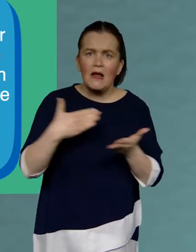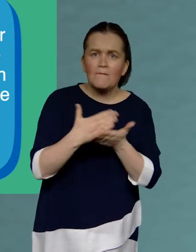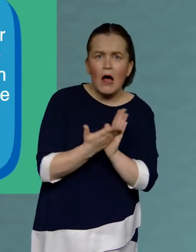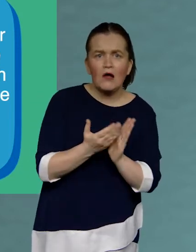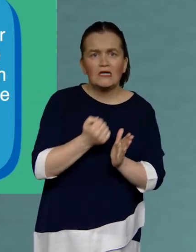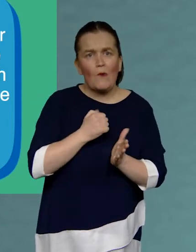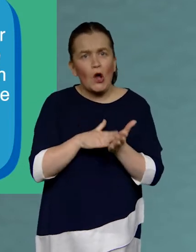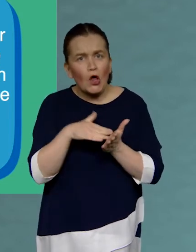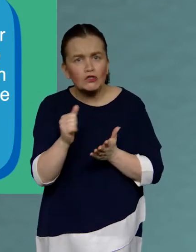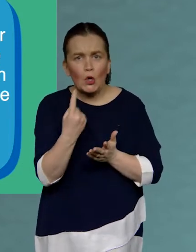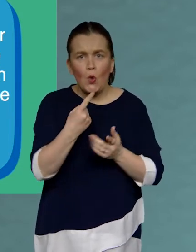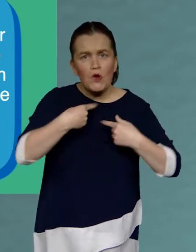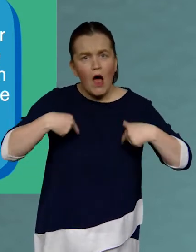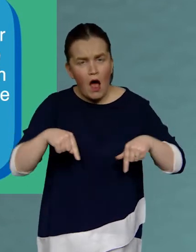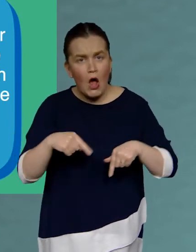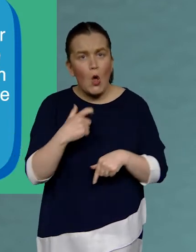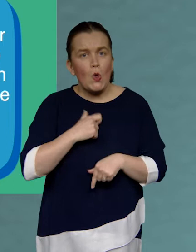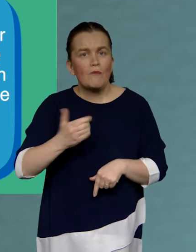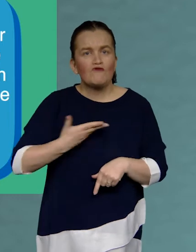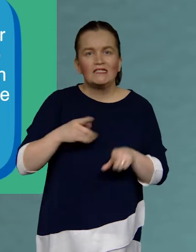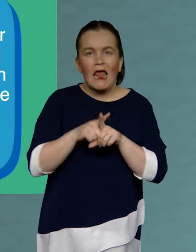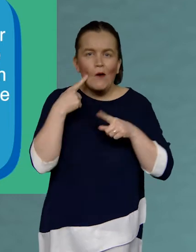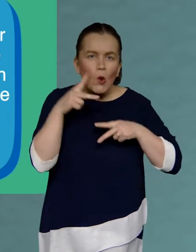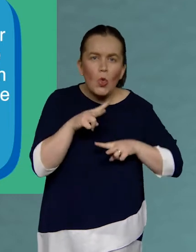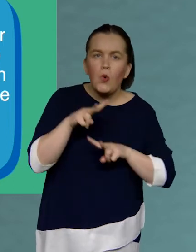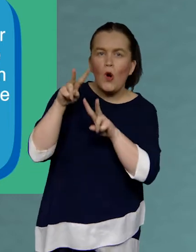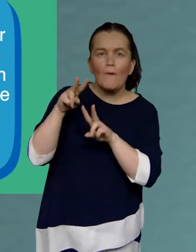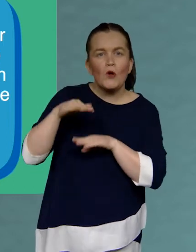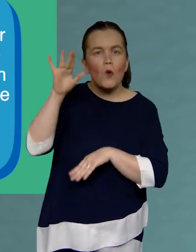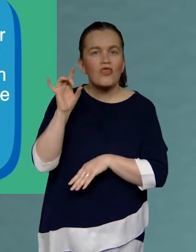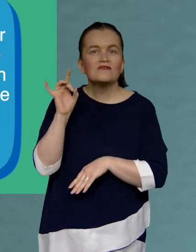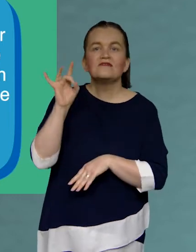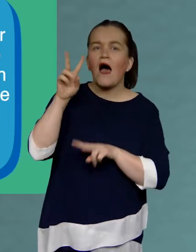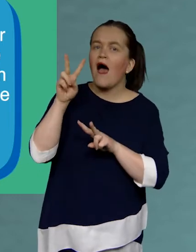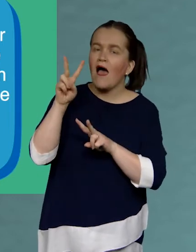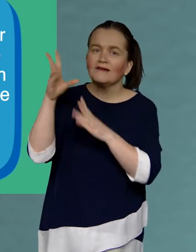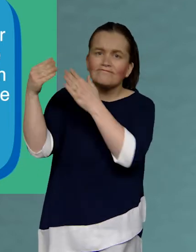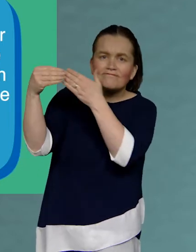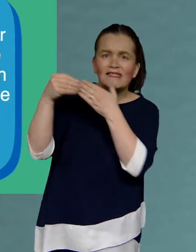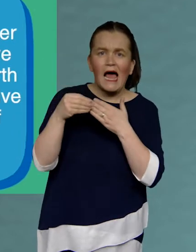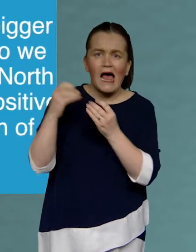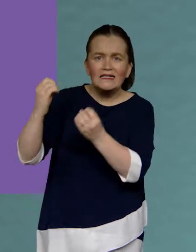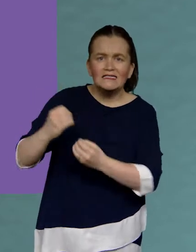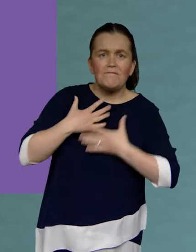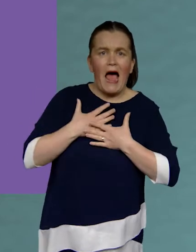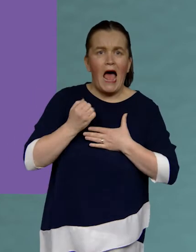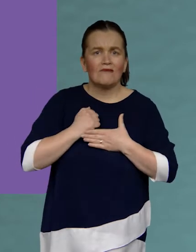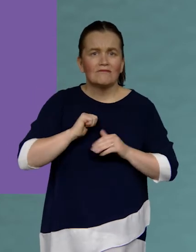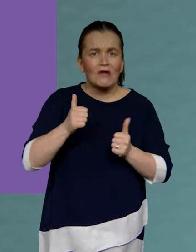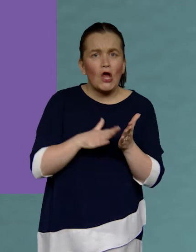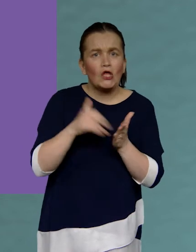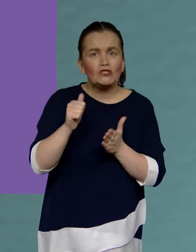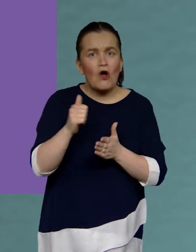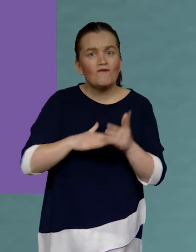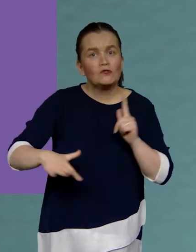are. Human rights is our North Star that drives a really positive culture across our nation of social justice." There is nothing